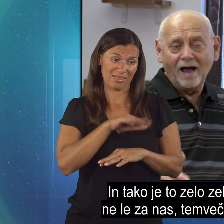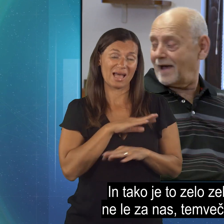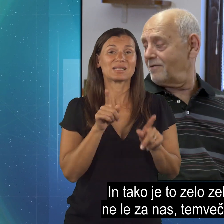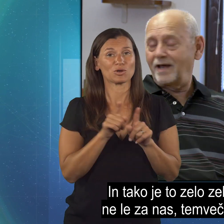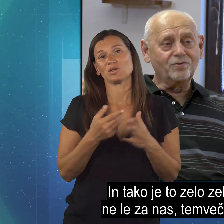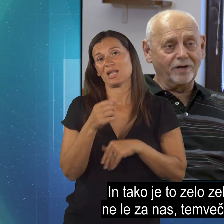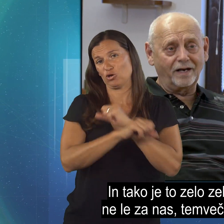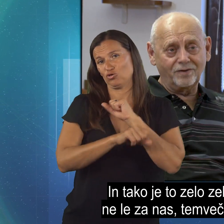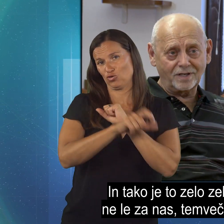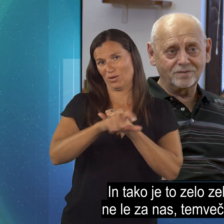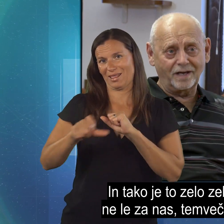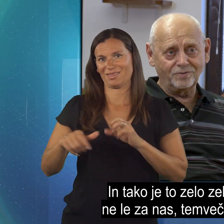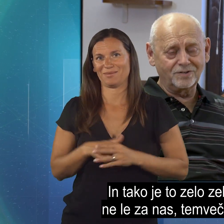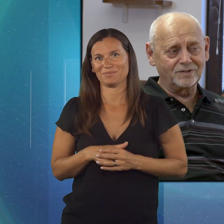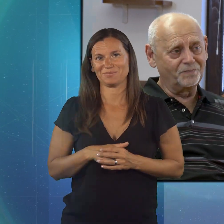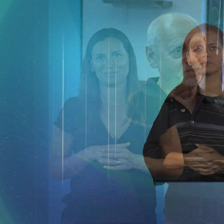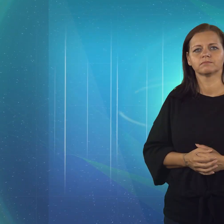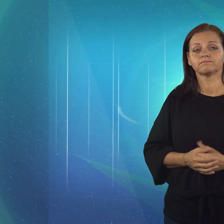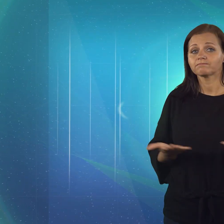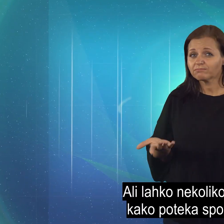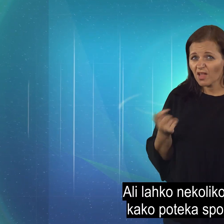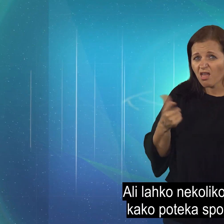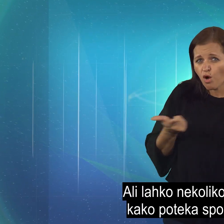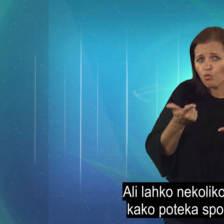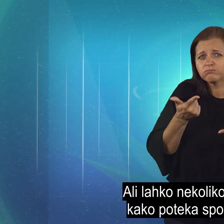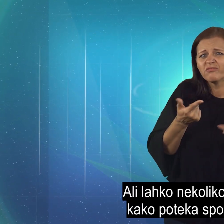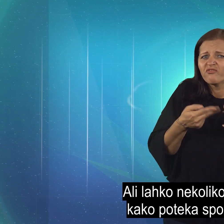for us, but also for the students.